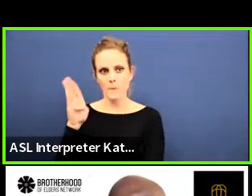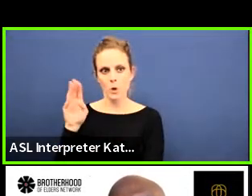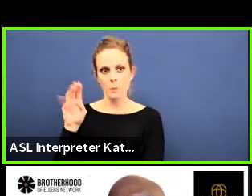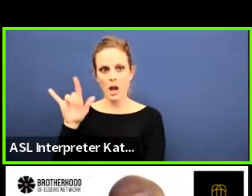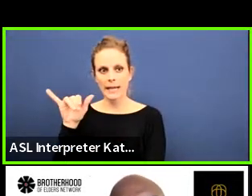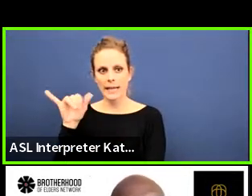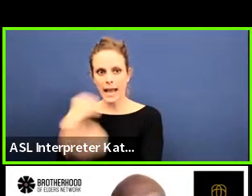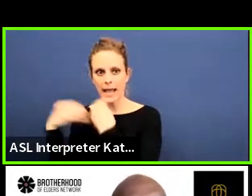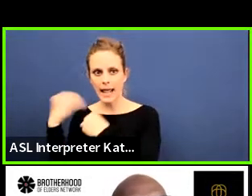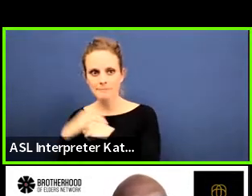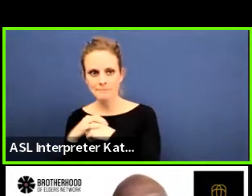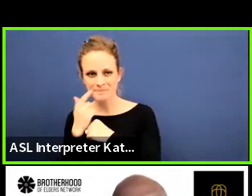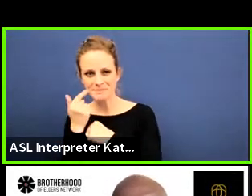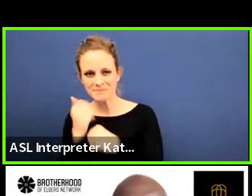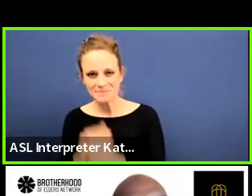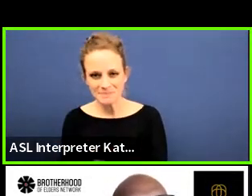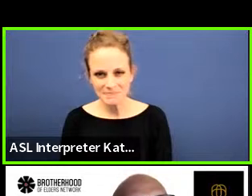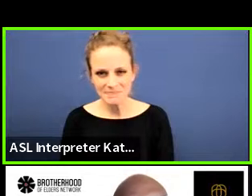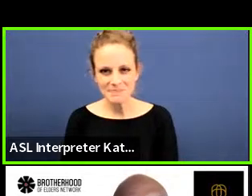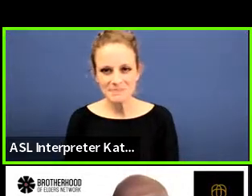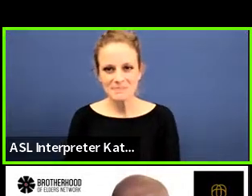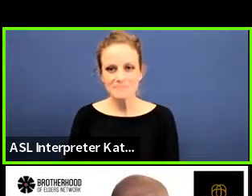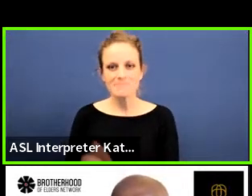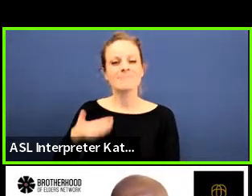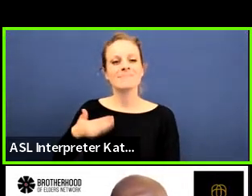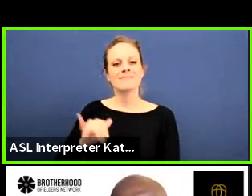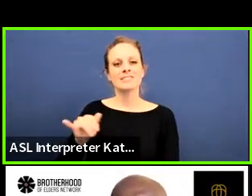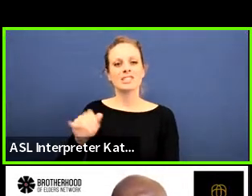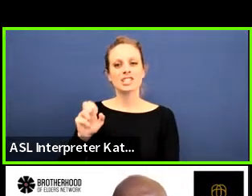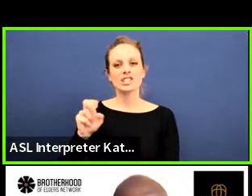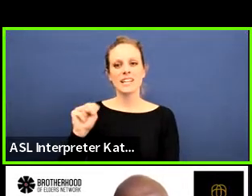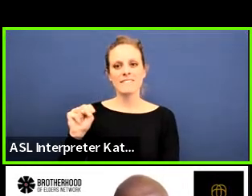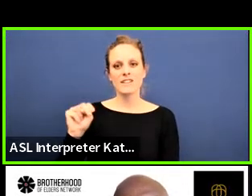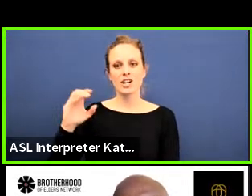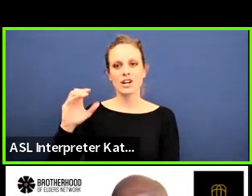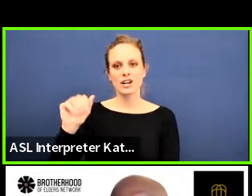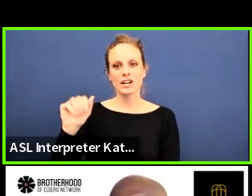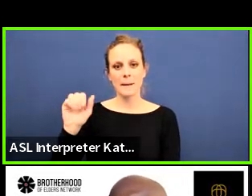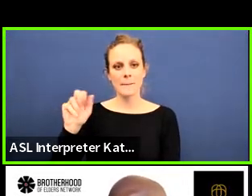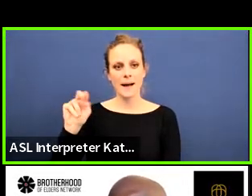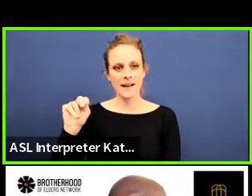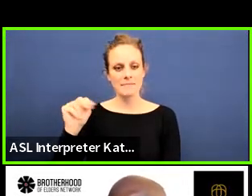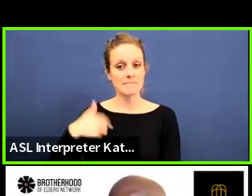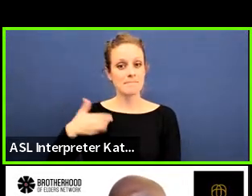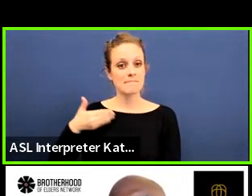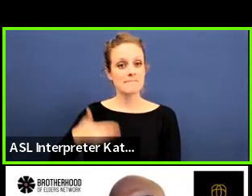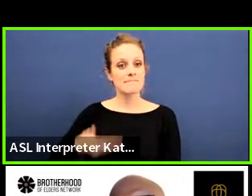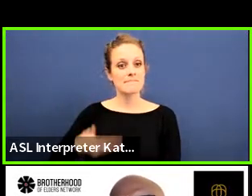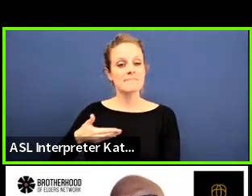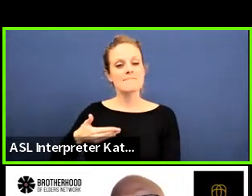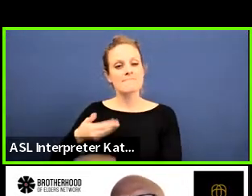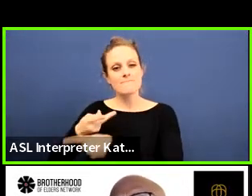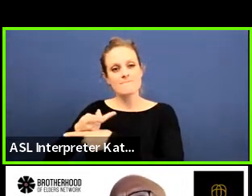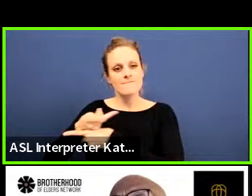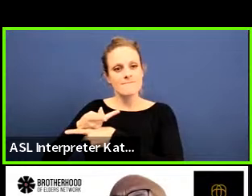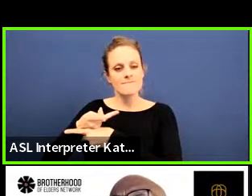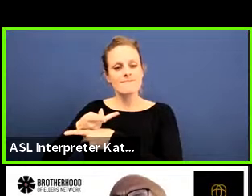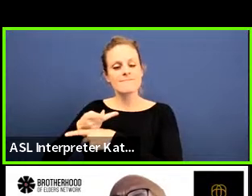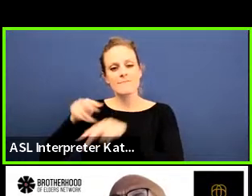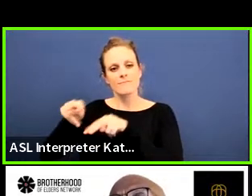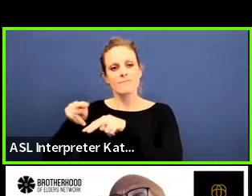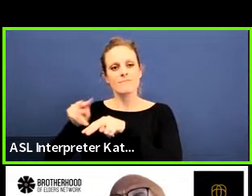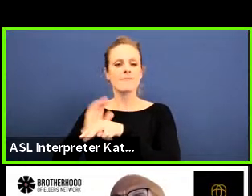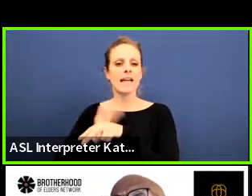I guess I will share. This is Jennifer Caban. I am stewarding our Alameda County Emergency Child